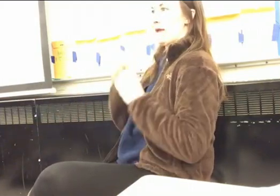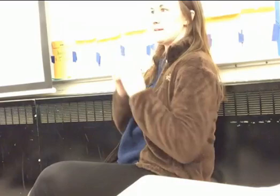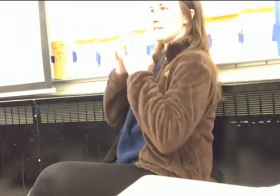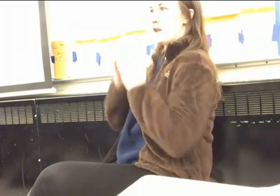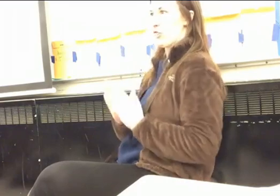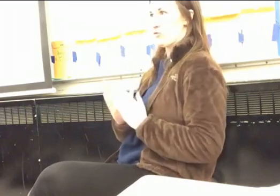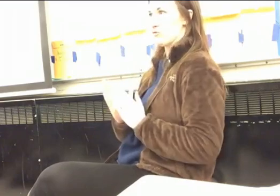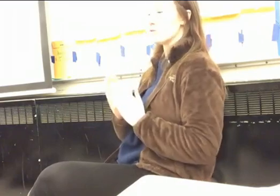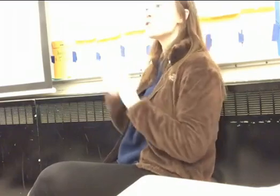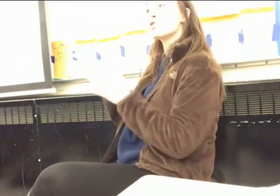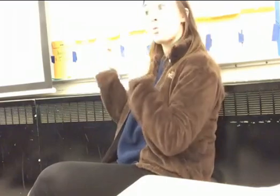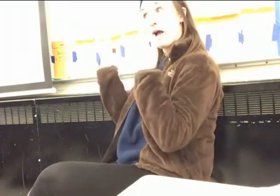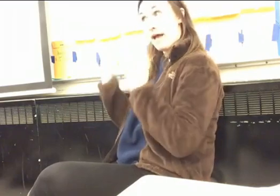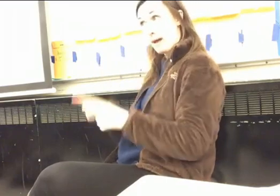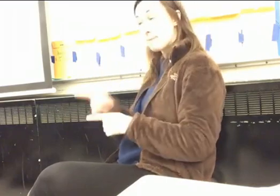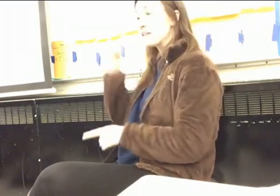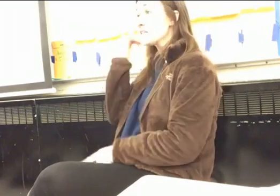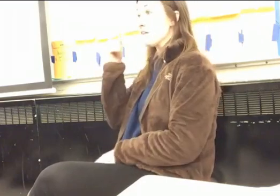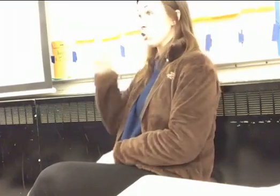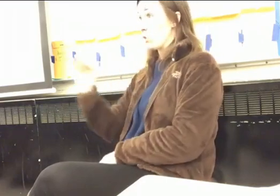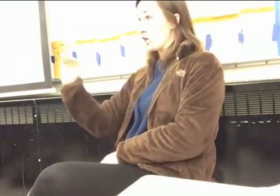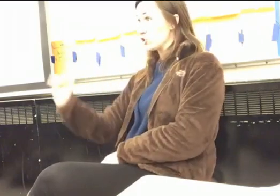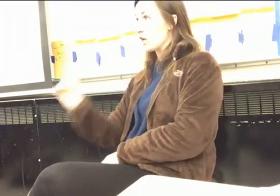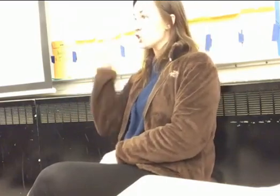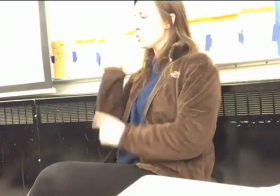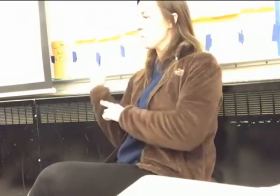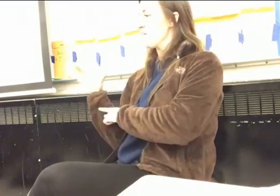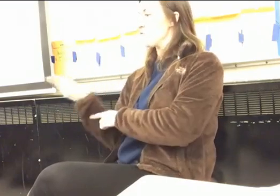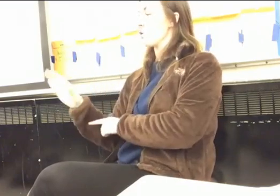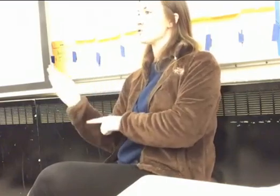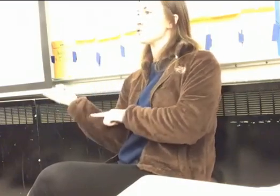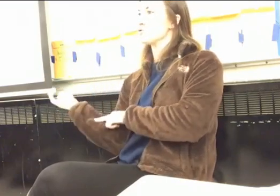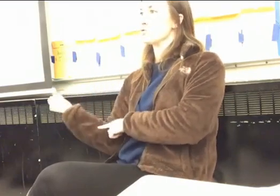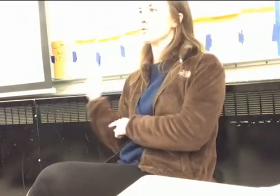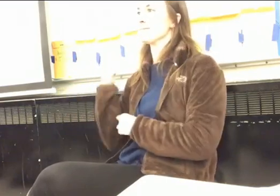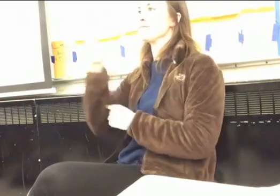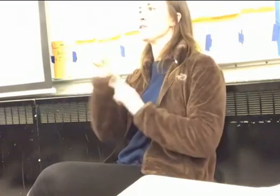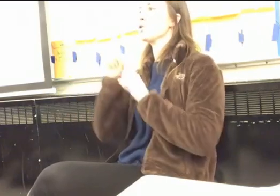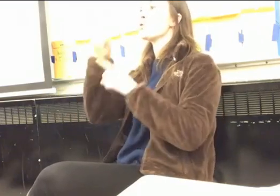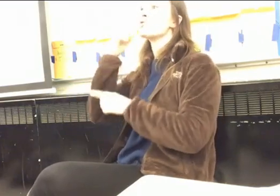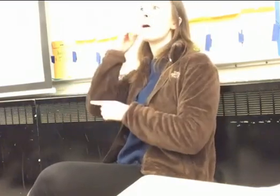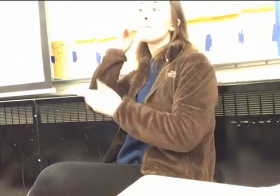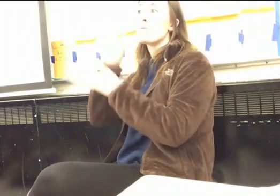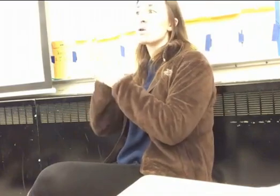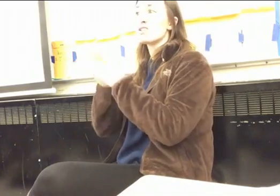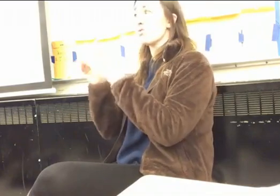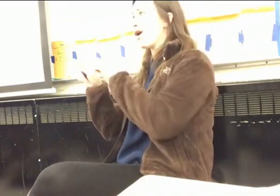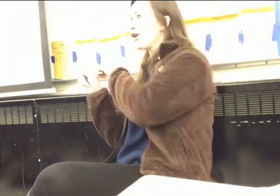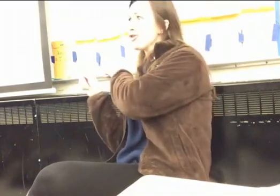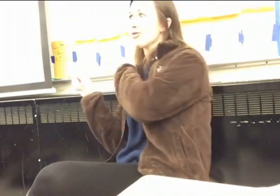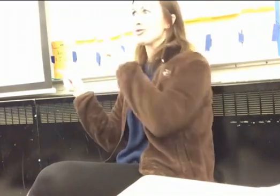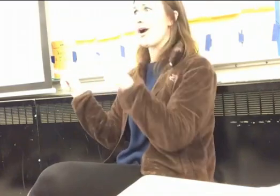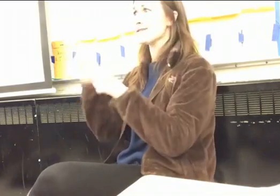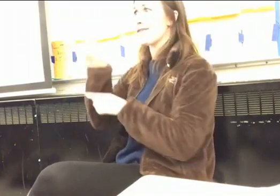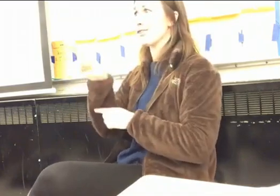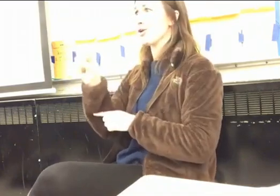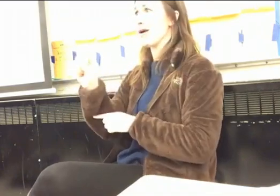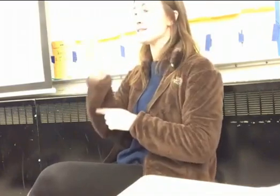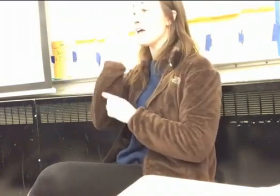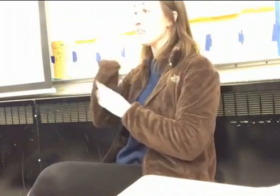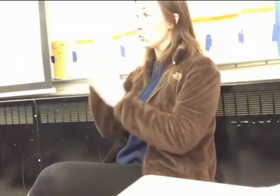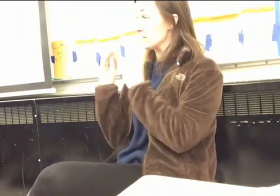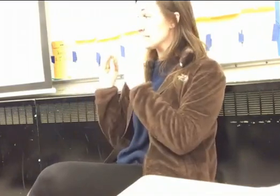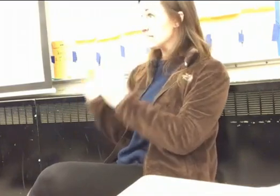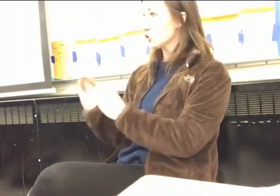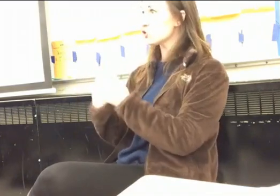would happen is when you were a child, you'd be forced to go to these boarding schools across the United States. And they would teach you basically